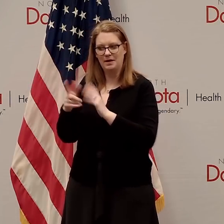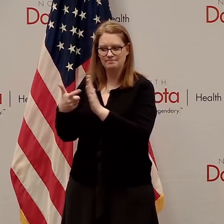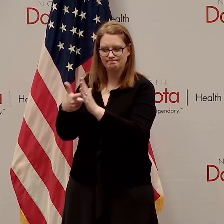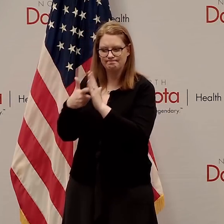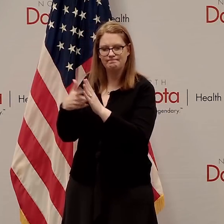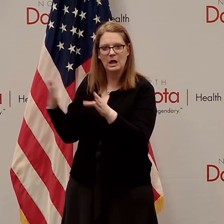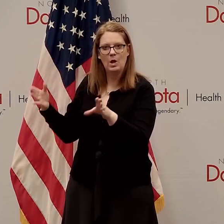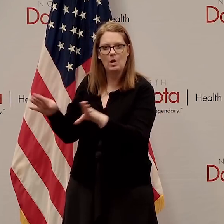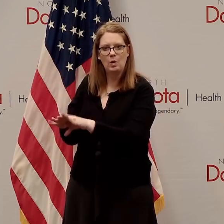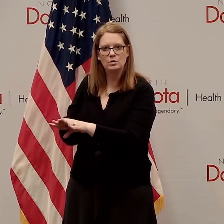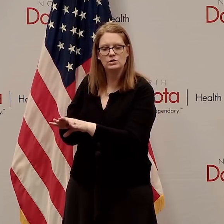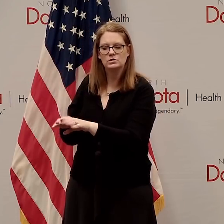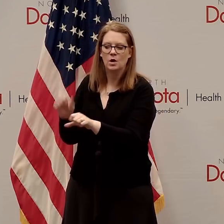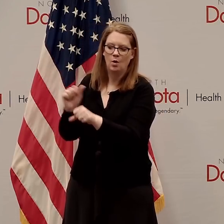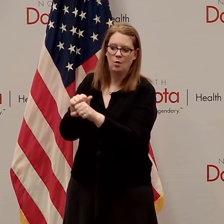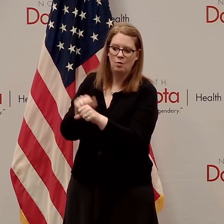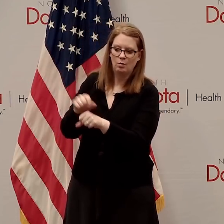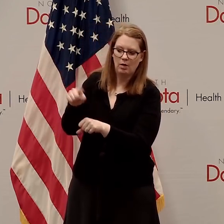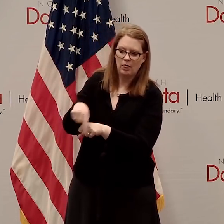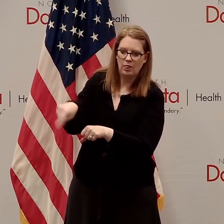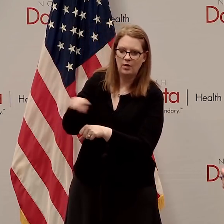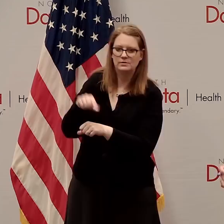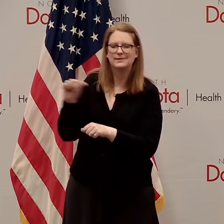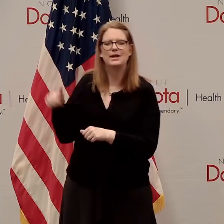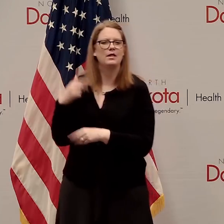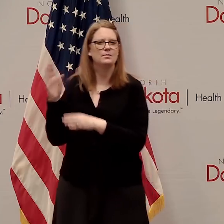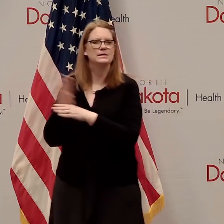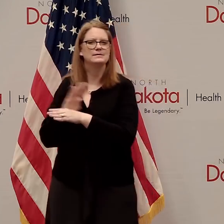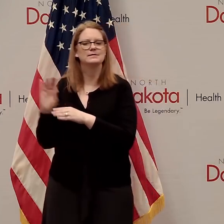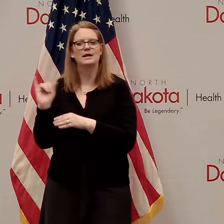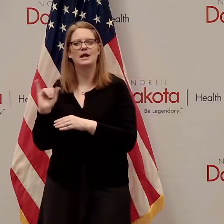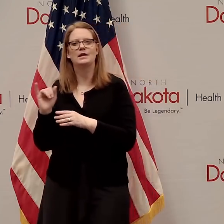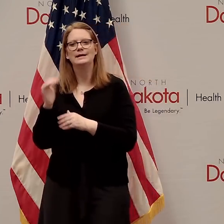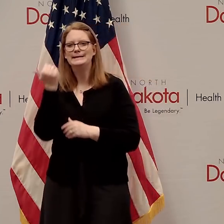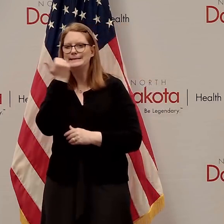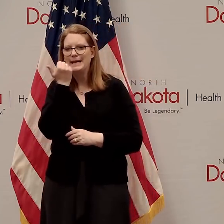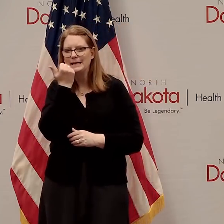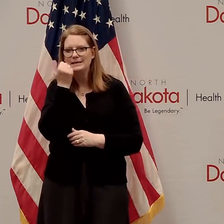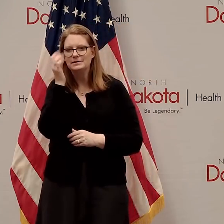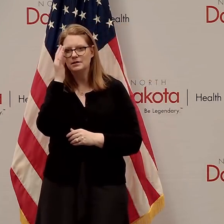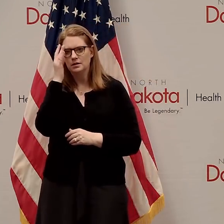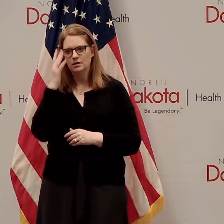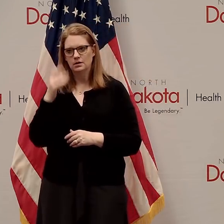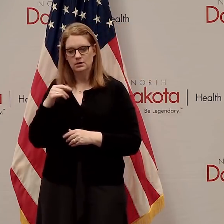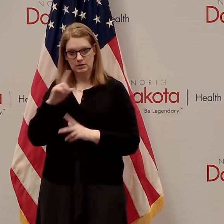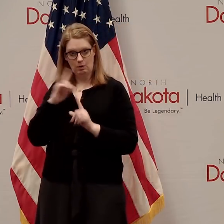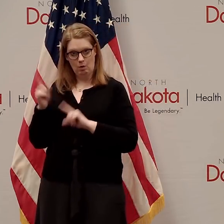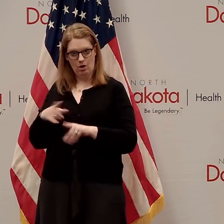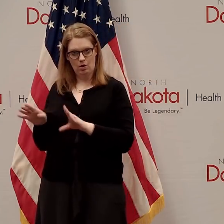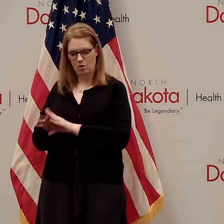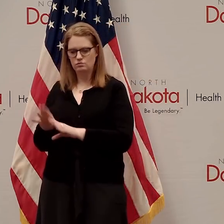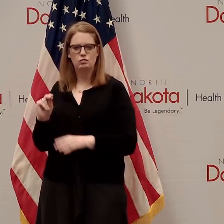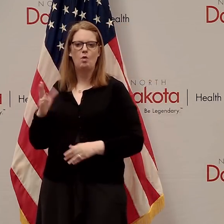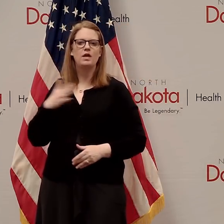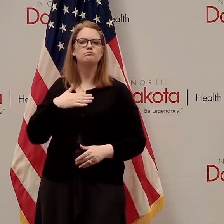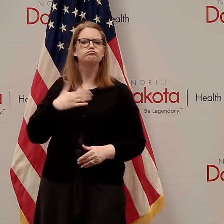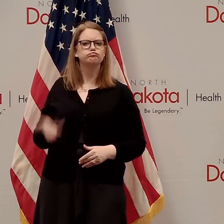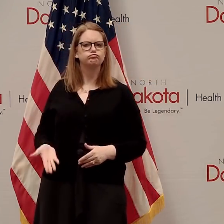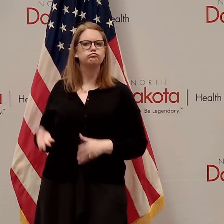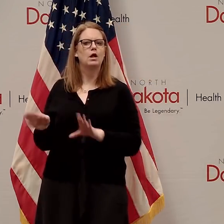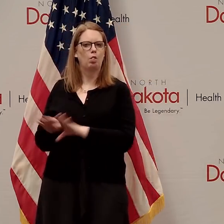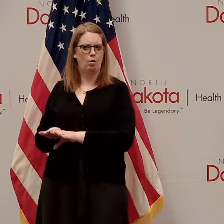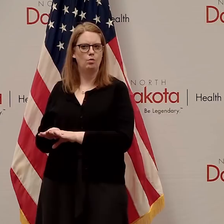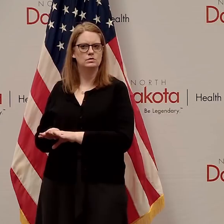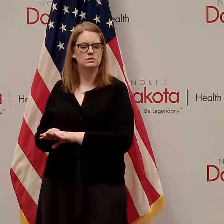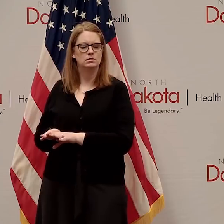going to work with those first. There's other businesses, like I'll use the example of the dentists whom we did not close. They closed voluntarily on their own. They've